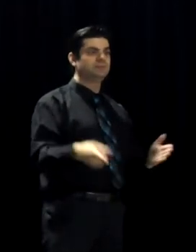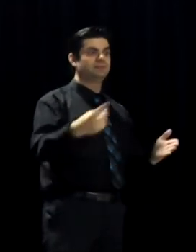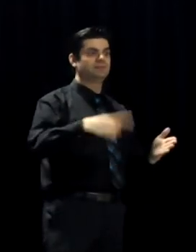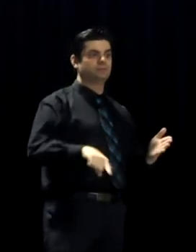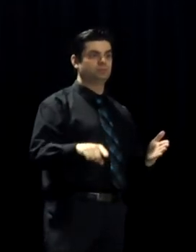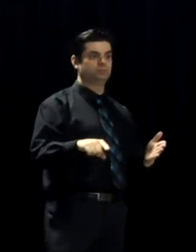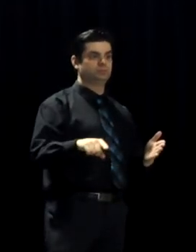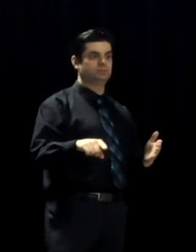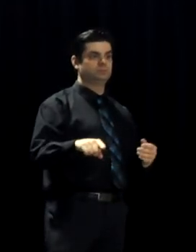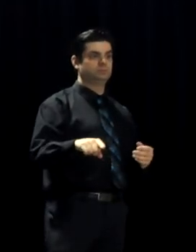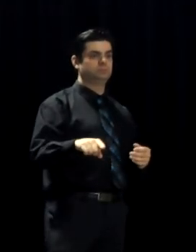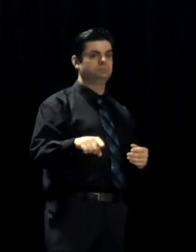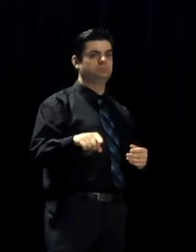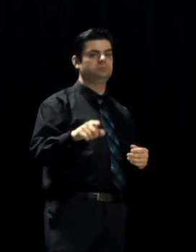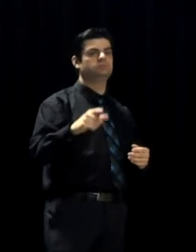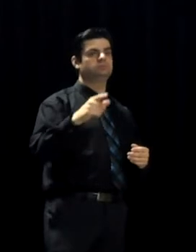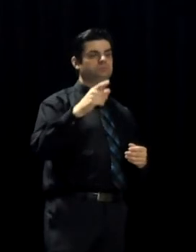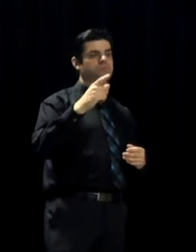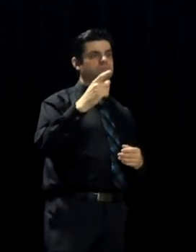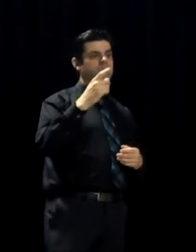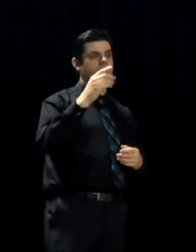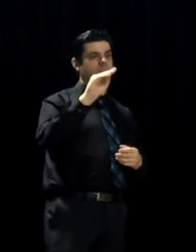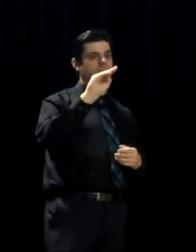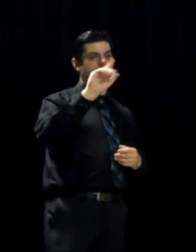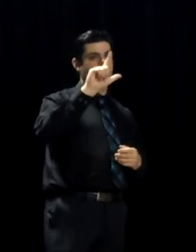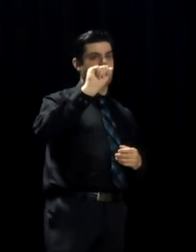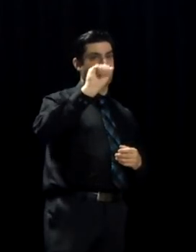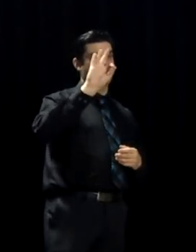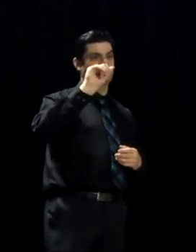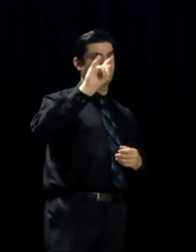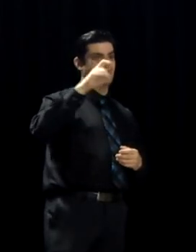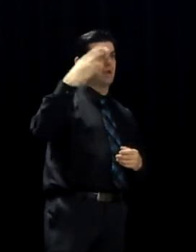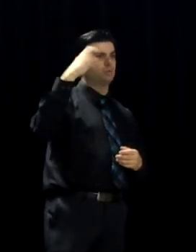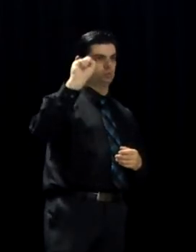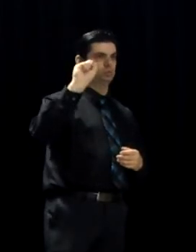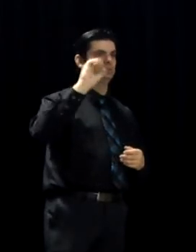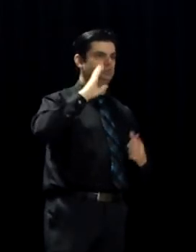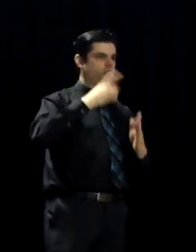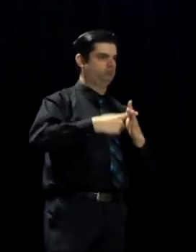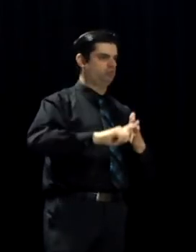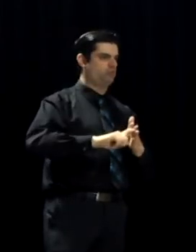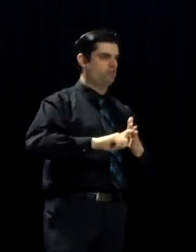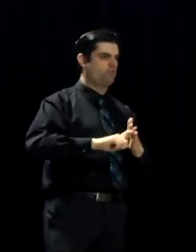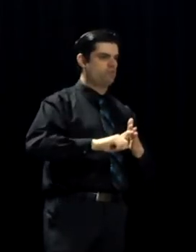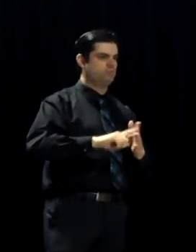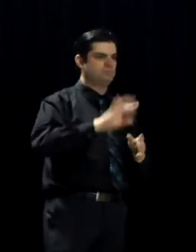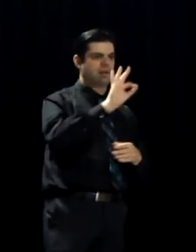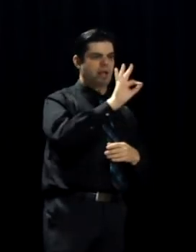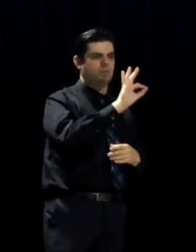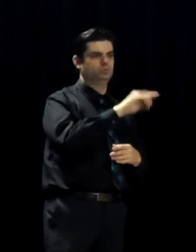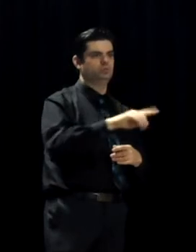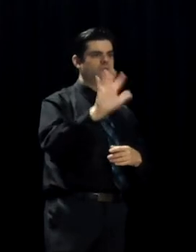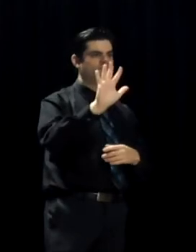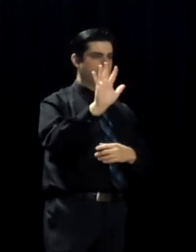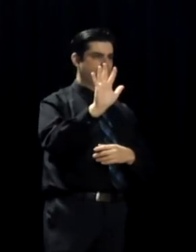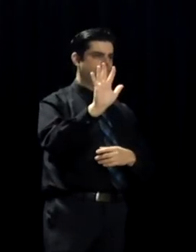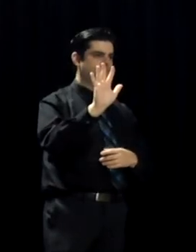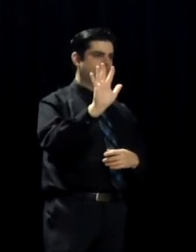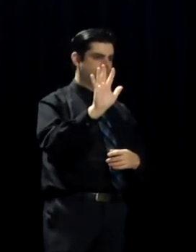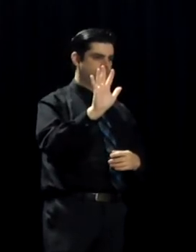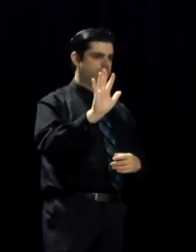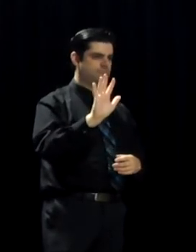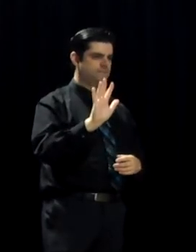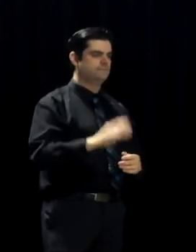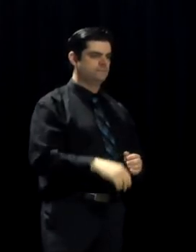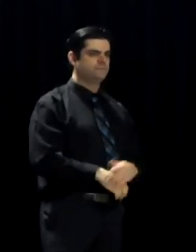May 28th, we will be testing at the Syracuse Community Health Center site on East Genesee Street from 9 to 5 as well. You